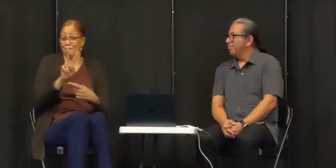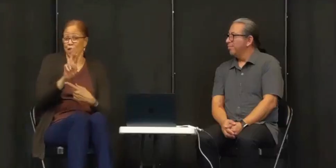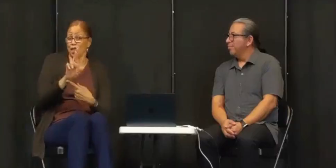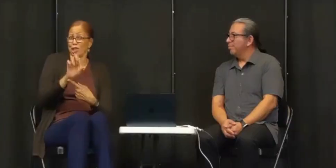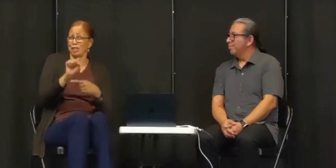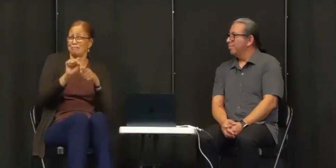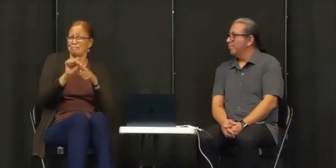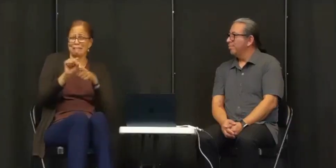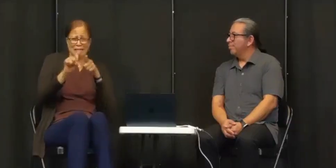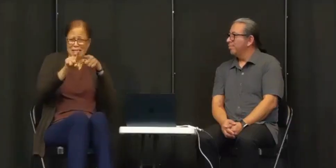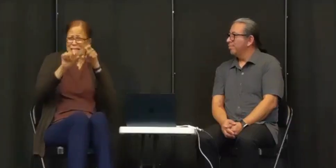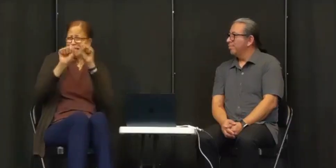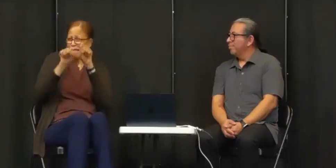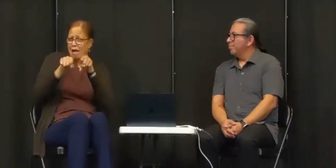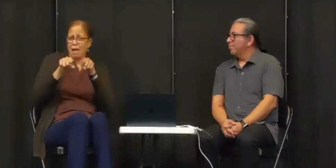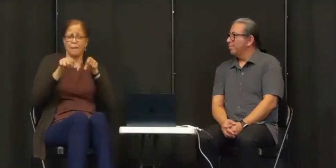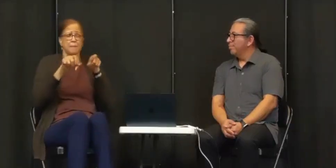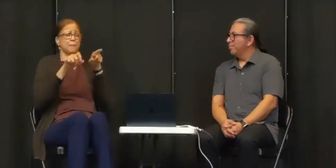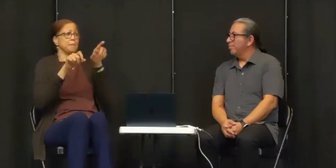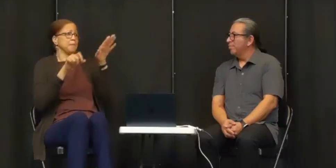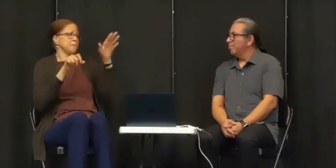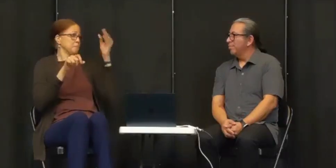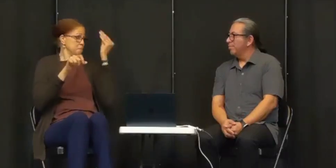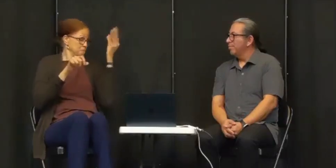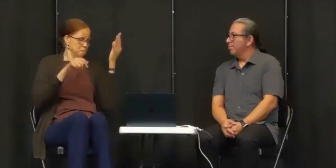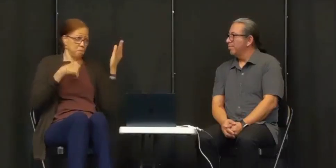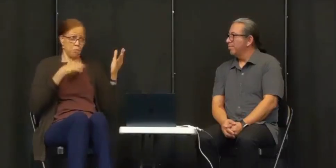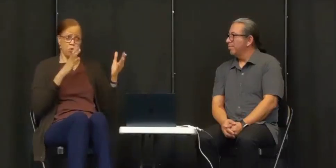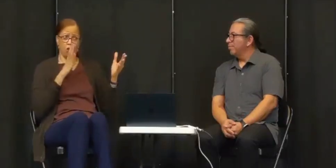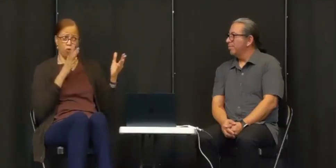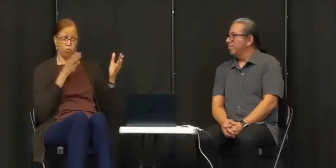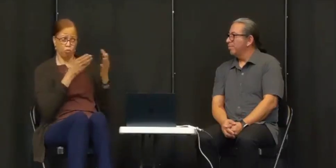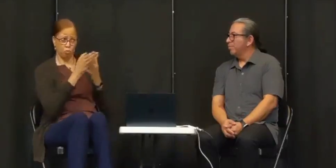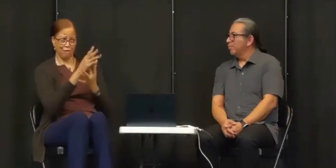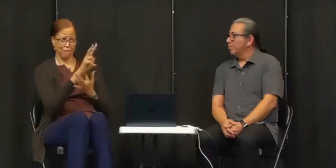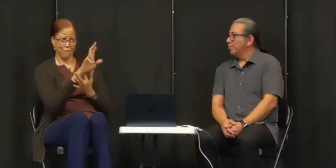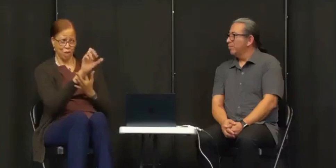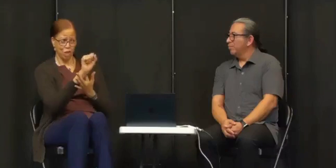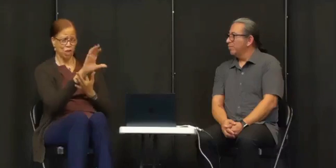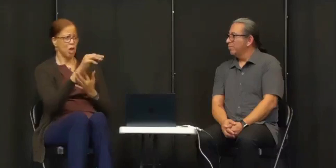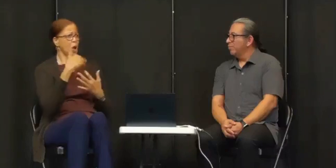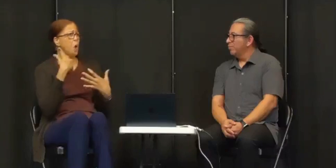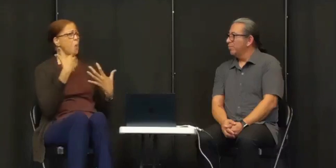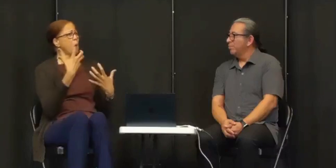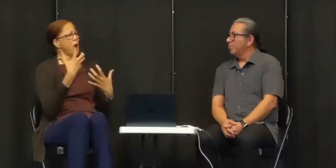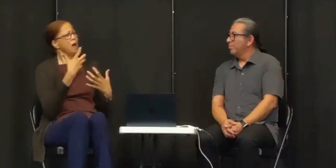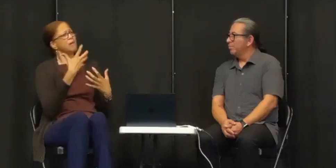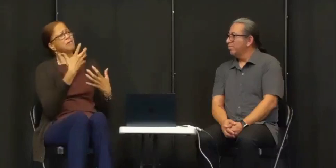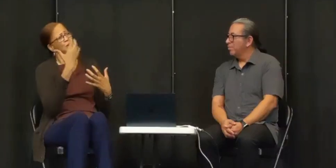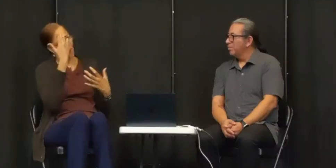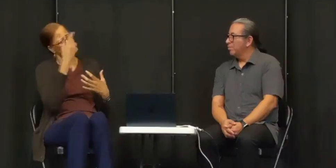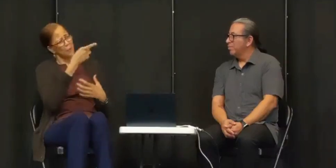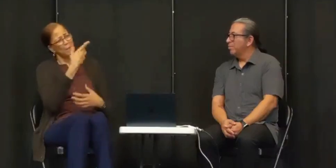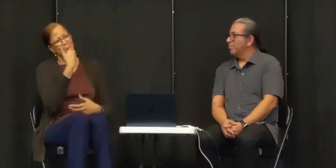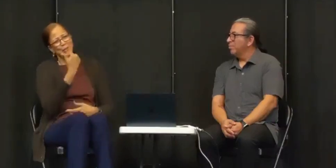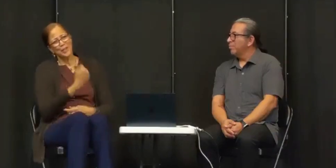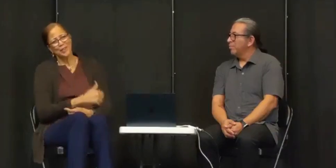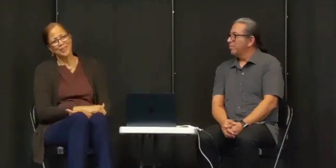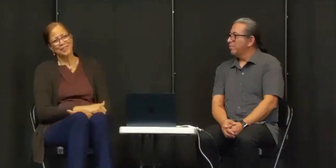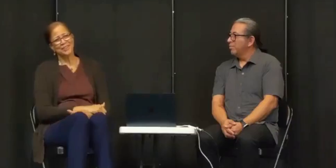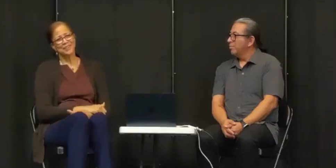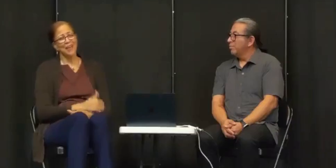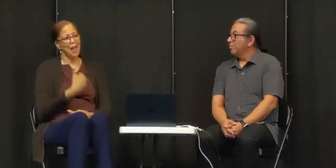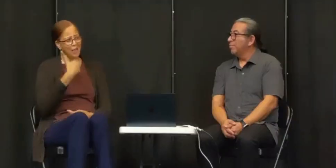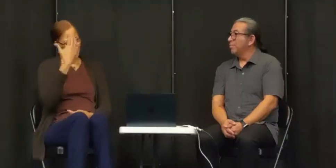to my family on VRS. It's so awkward. But the technology is there for you. And, let your family know, hey, I want to talk to you through